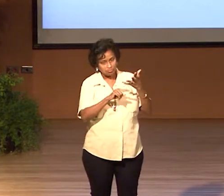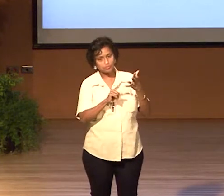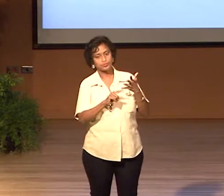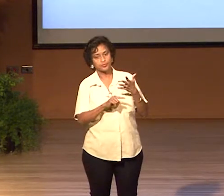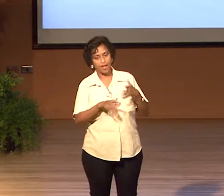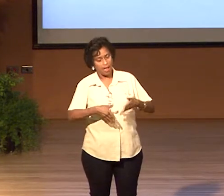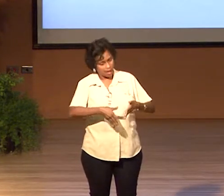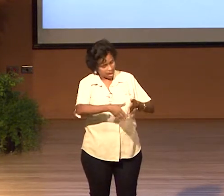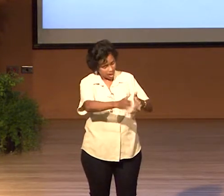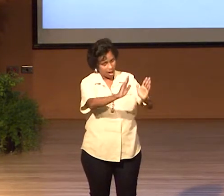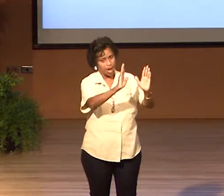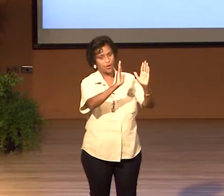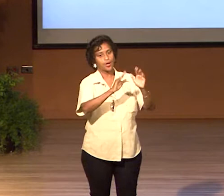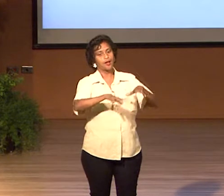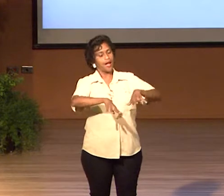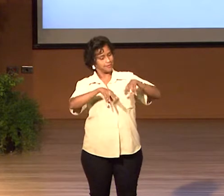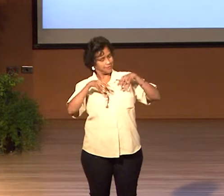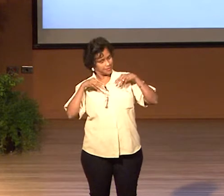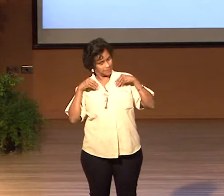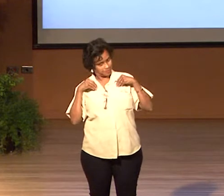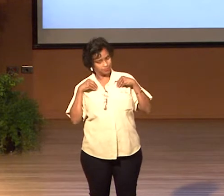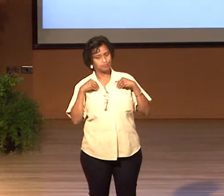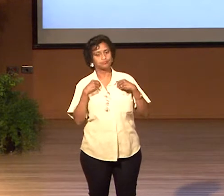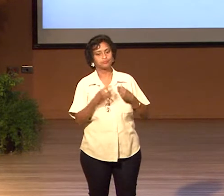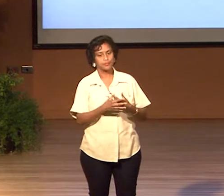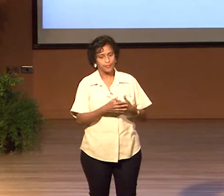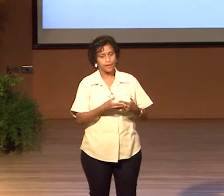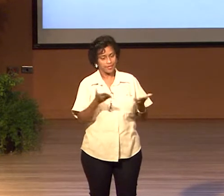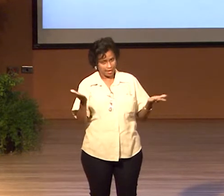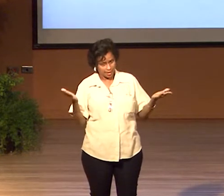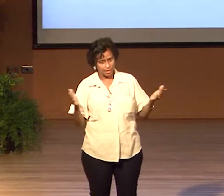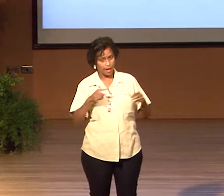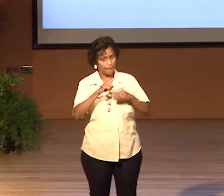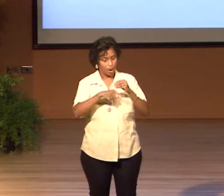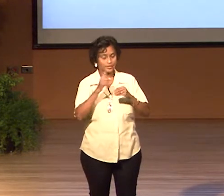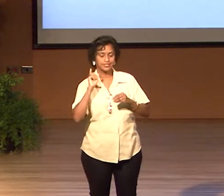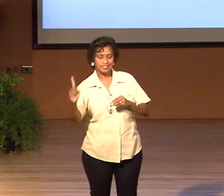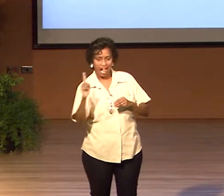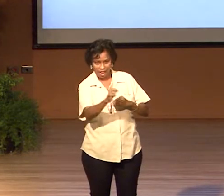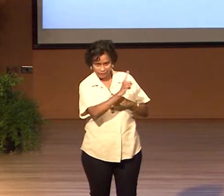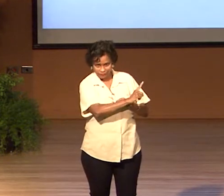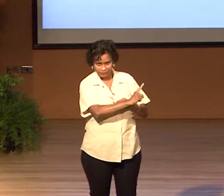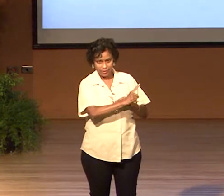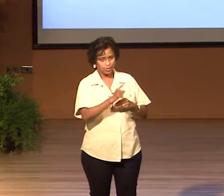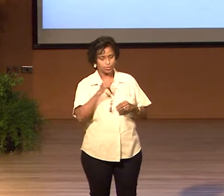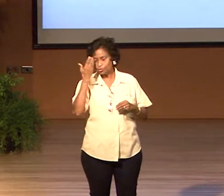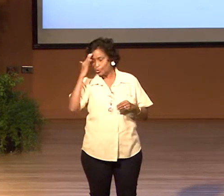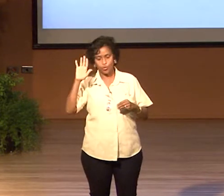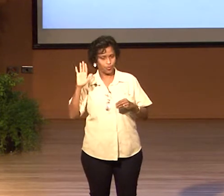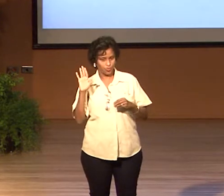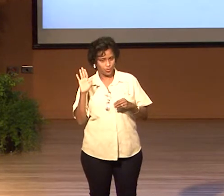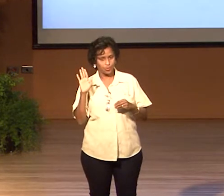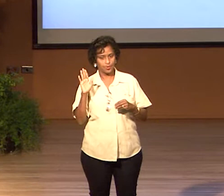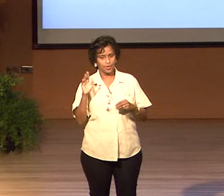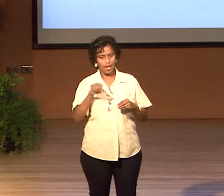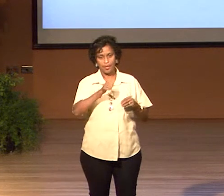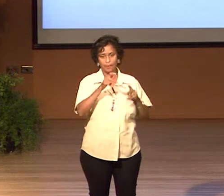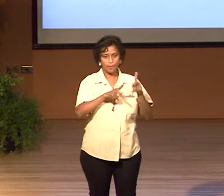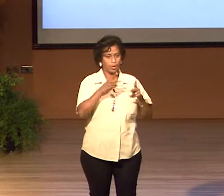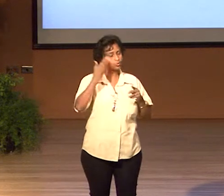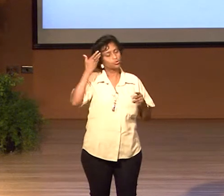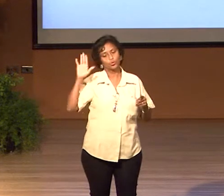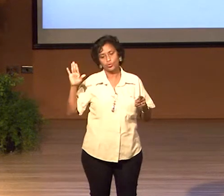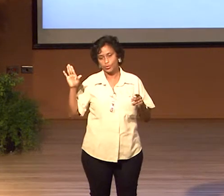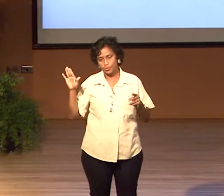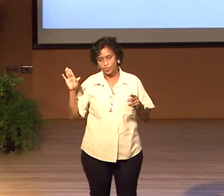discover things about yourself and discover things that even others didn't know about you. And of course,